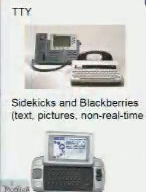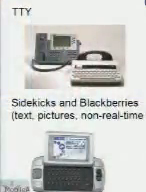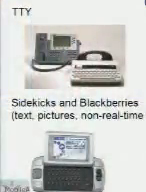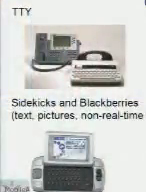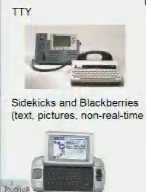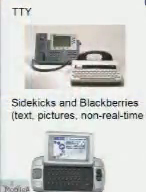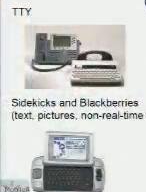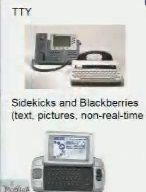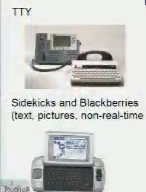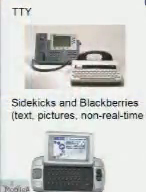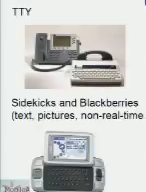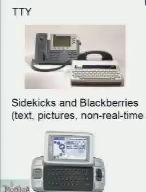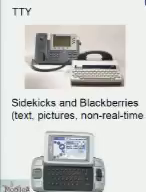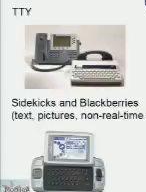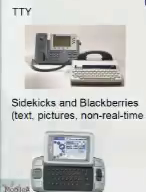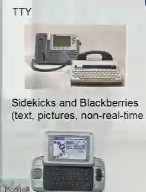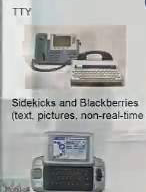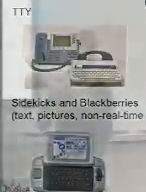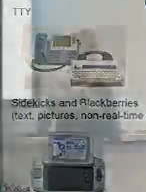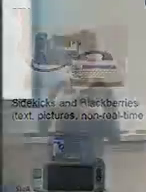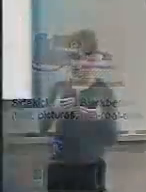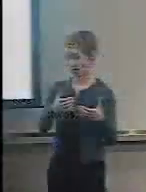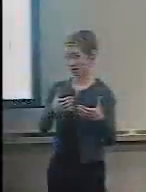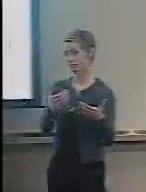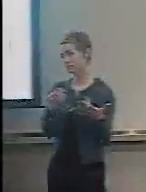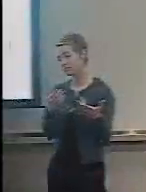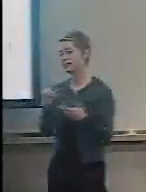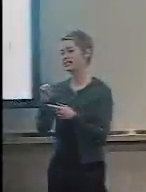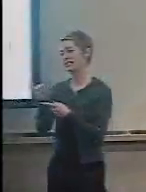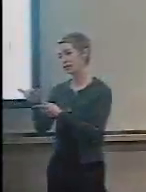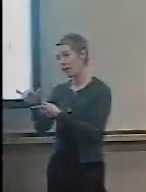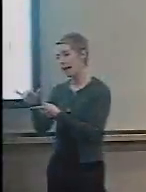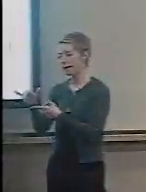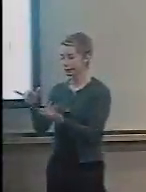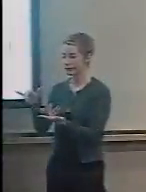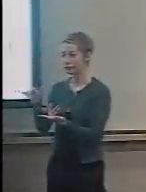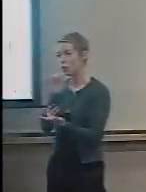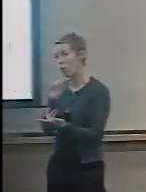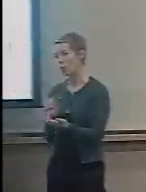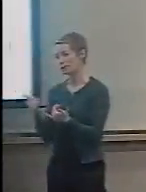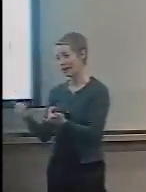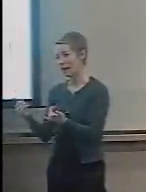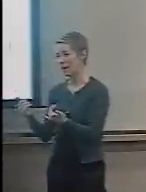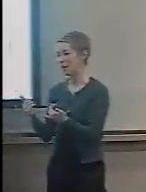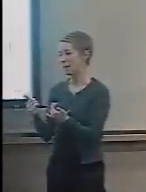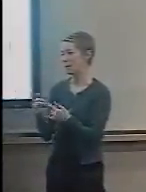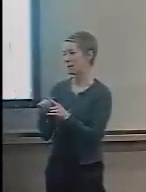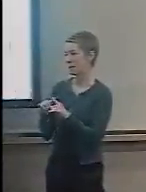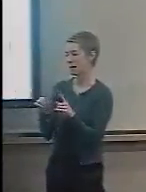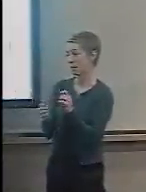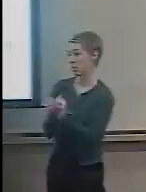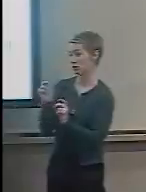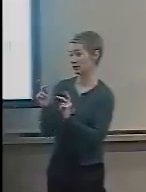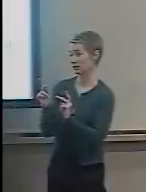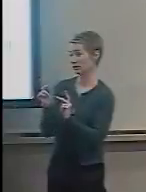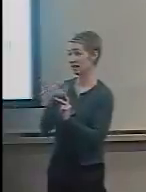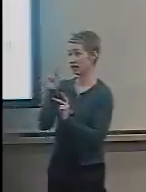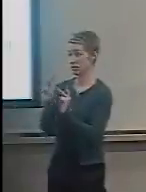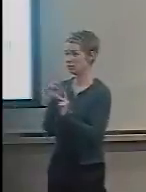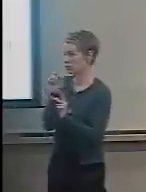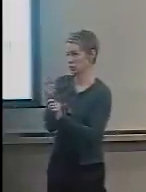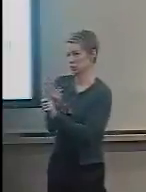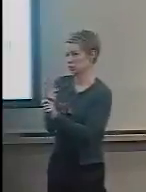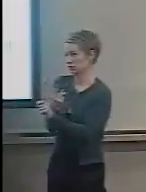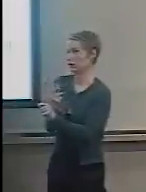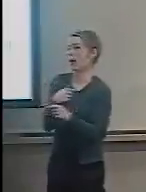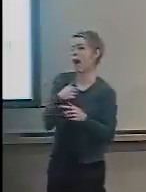So current technology for deaf people, well, the TTY, it's a little antiquated now, but most deaf people don't use it because I'll tell